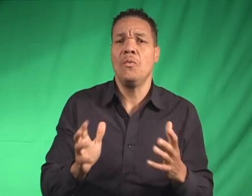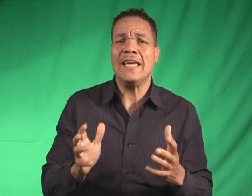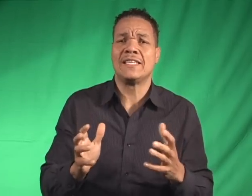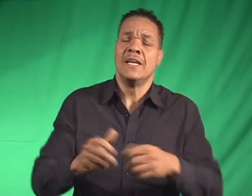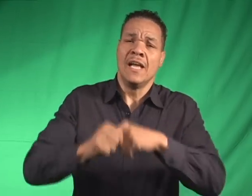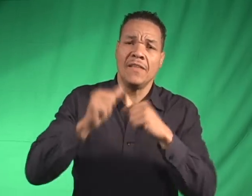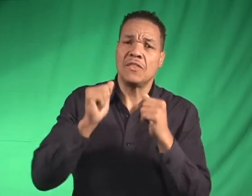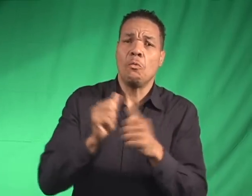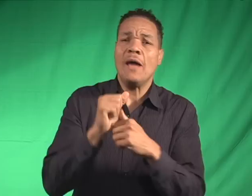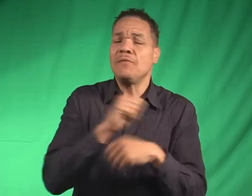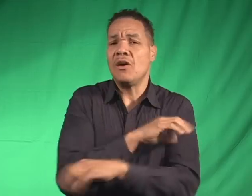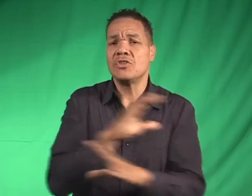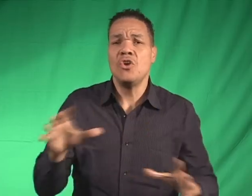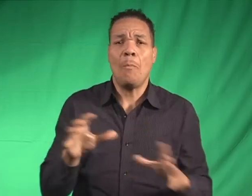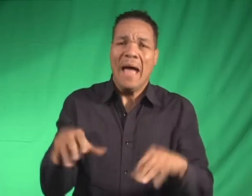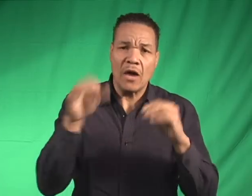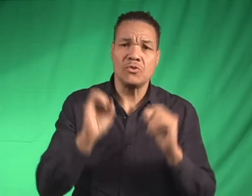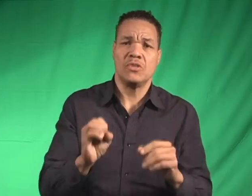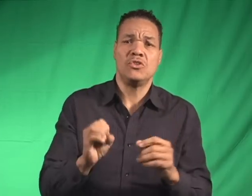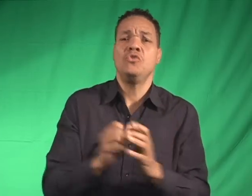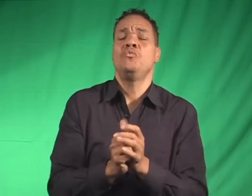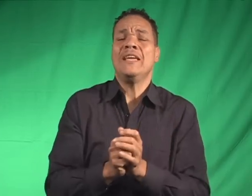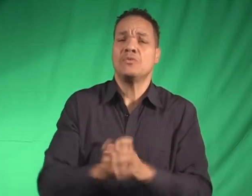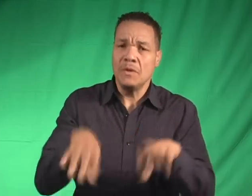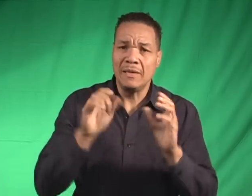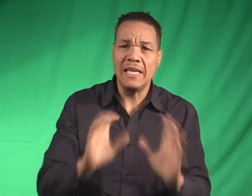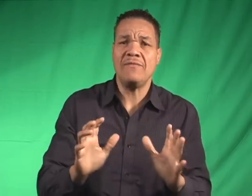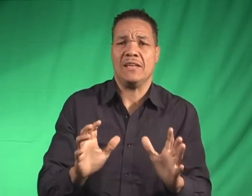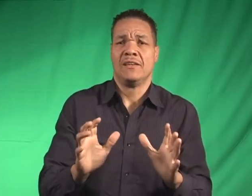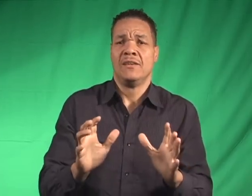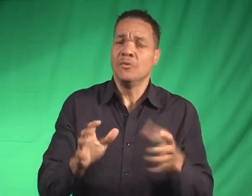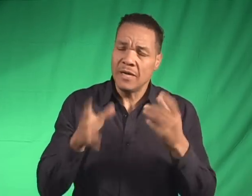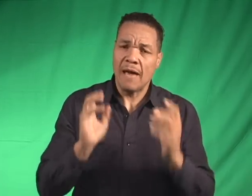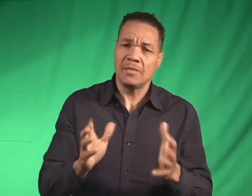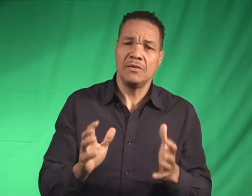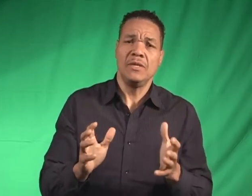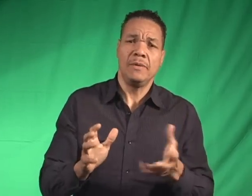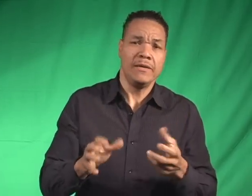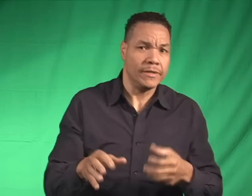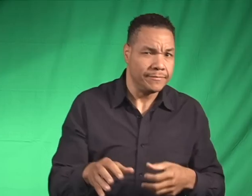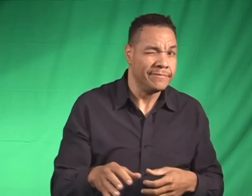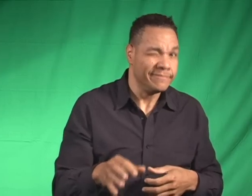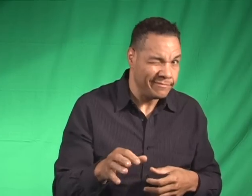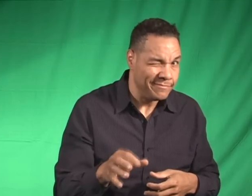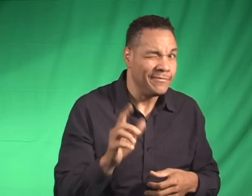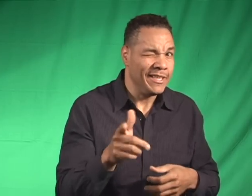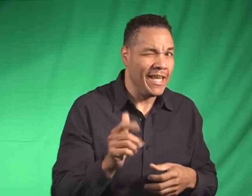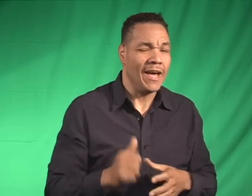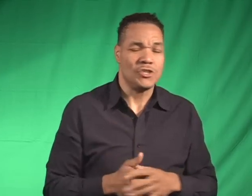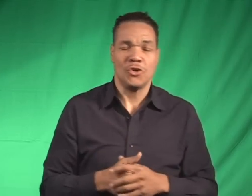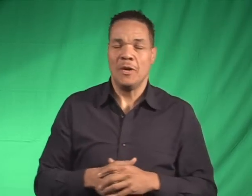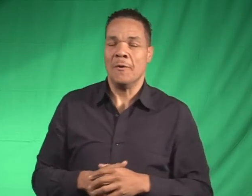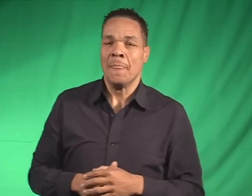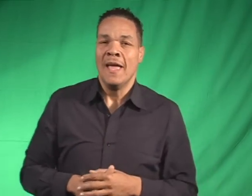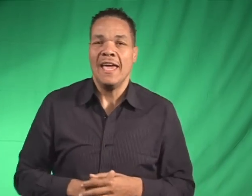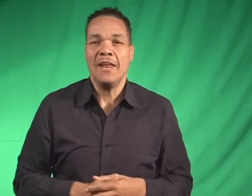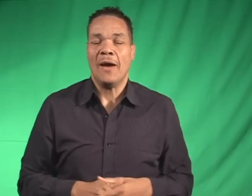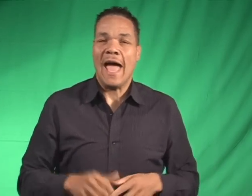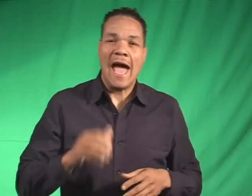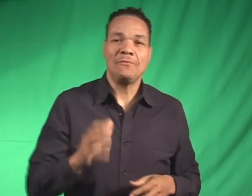2 whole weeks, and that the wife lost no pounds in 2 weeks. We believe it. We absolutely believe it. Yeah, sure we do. Anyway, after